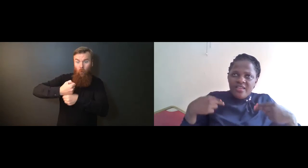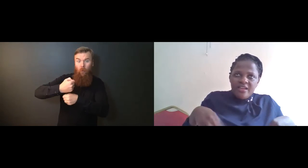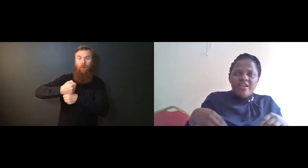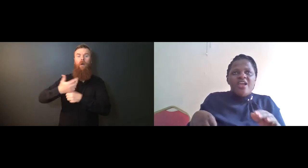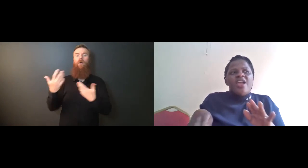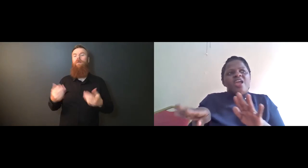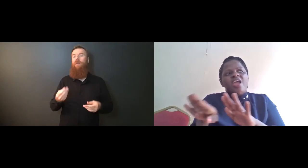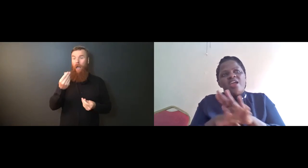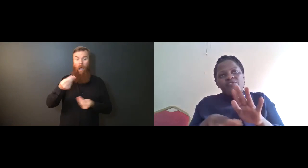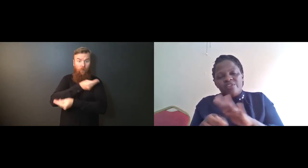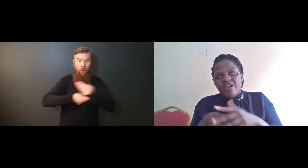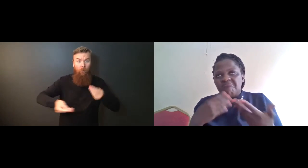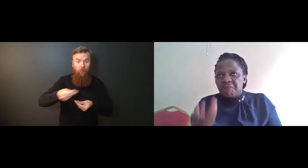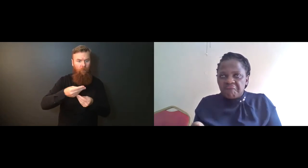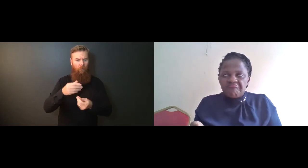the areas of health,